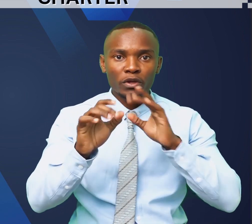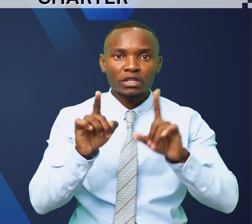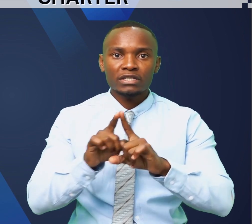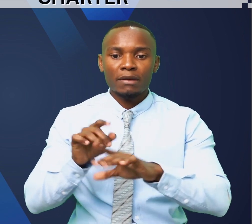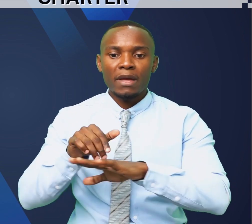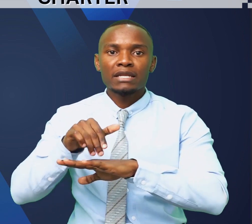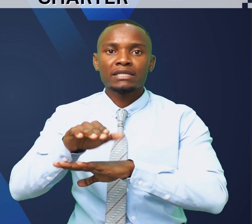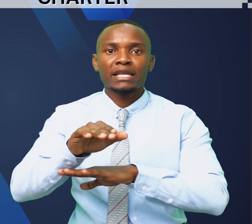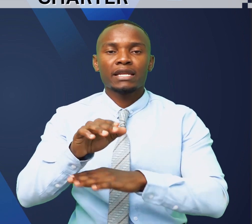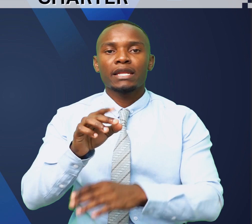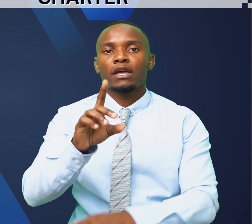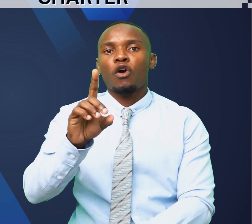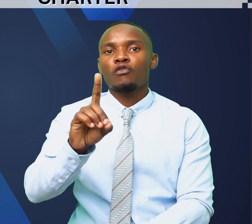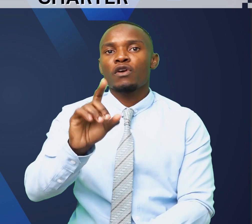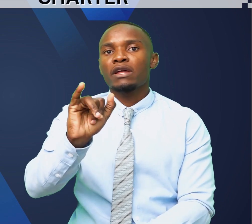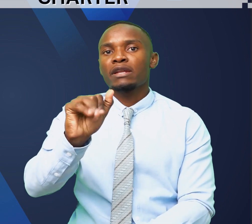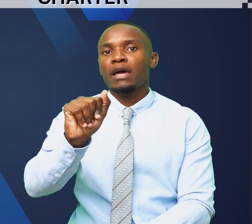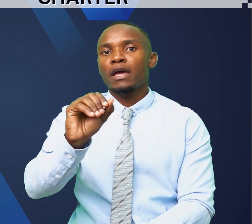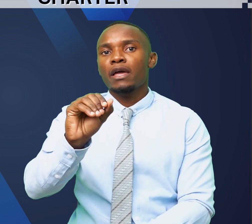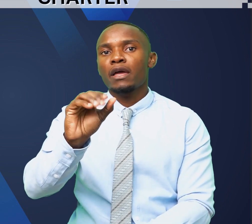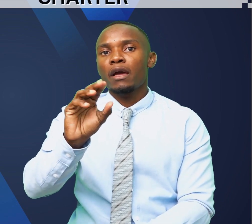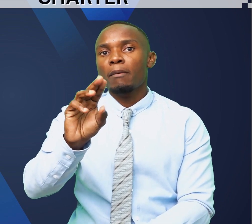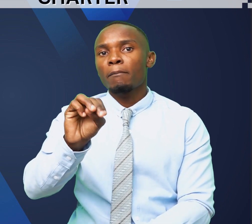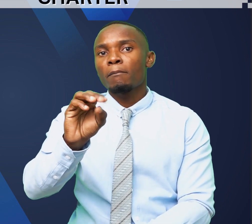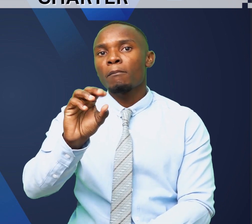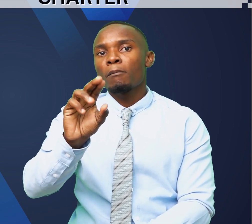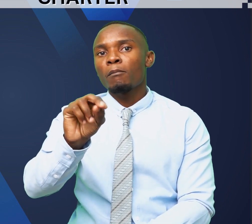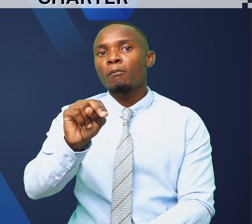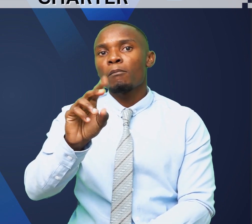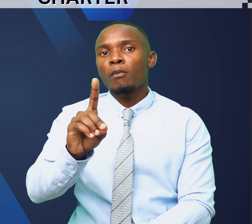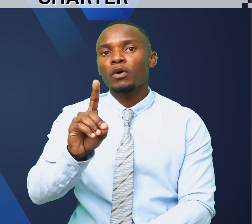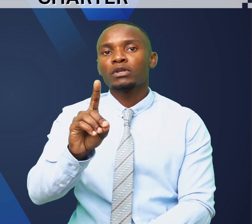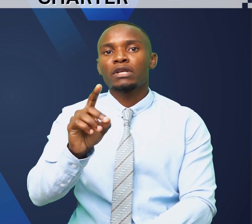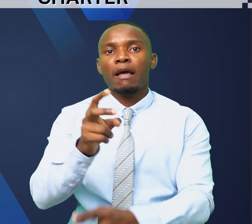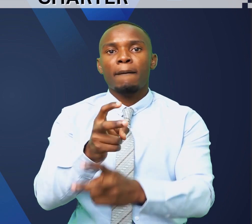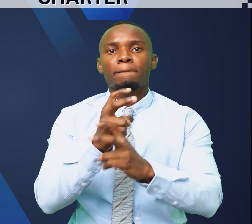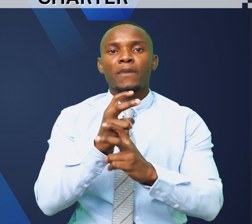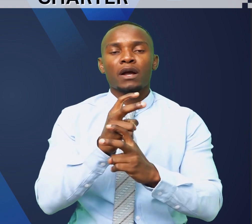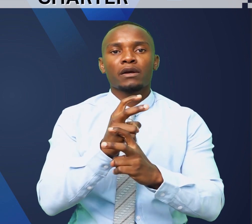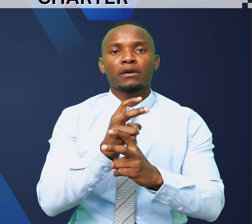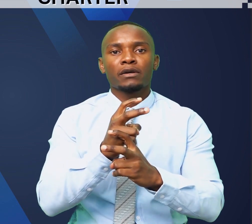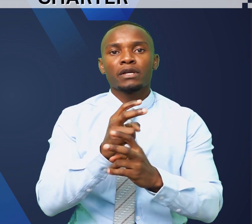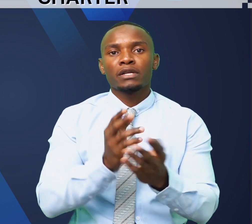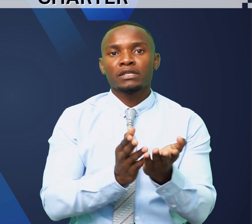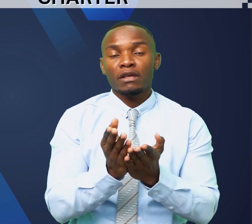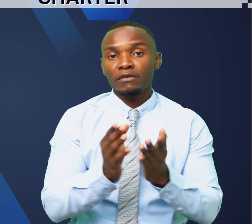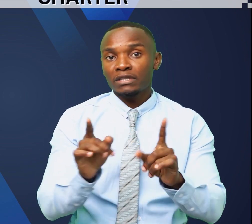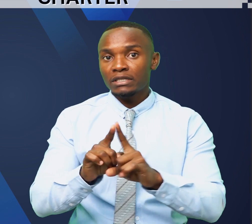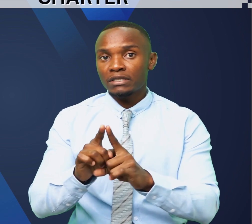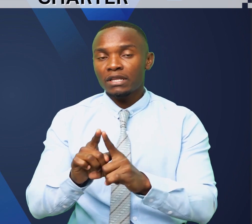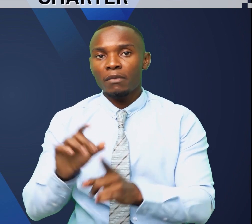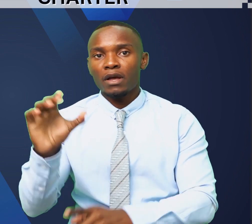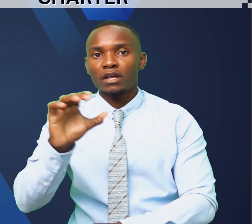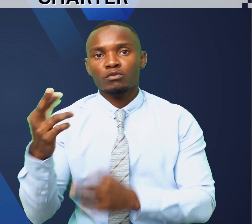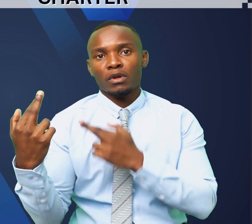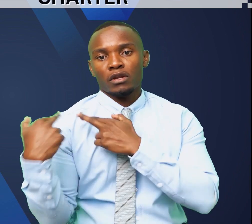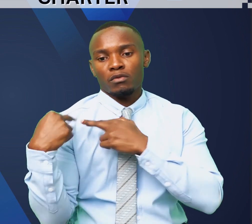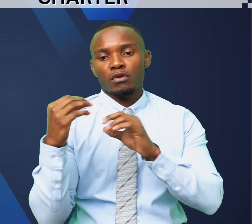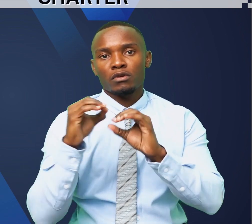of Diamond Mark Permit. Customer obligation: none. Timeline 5 days.